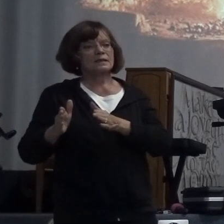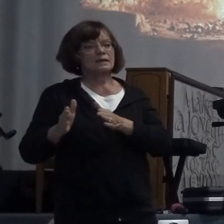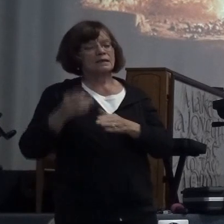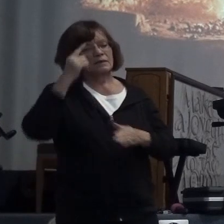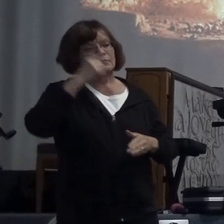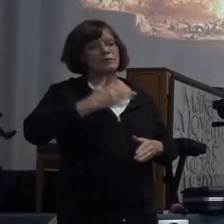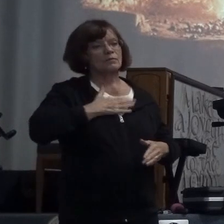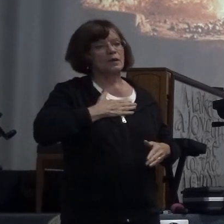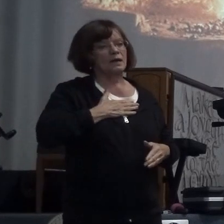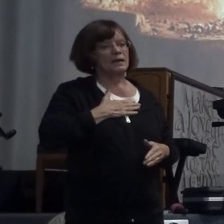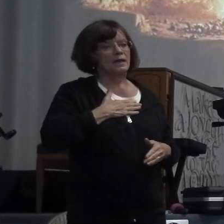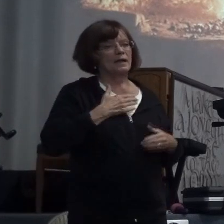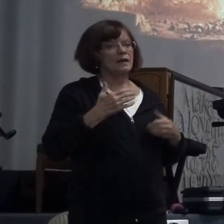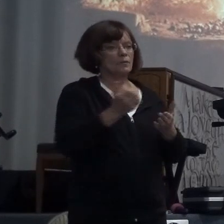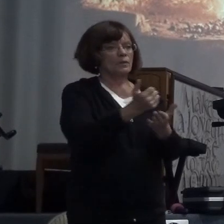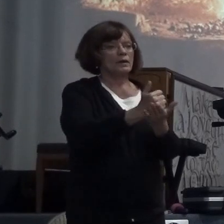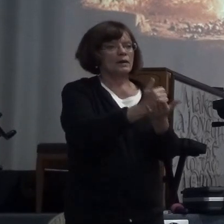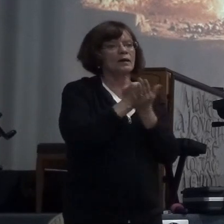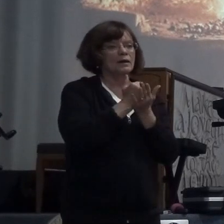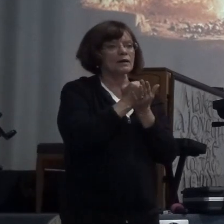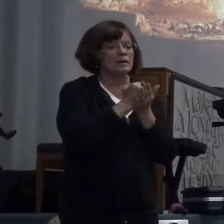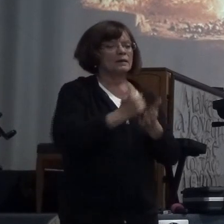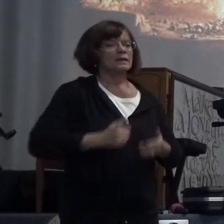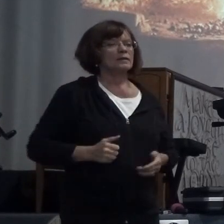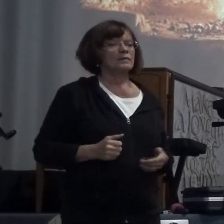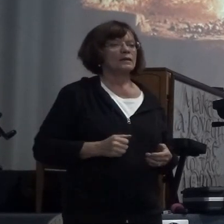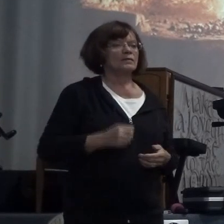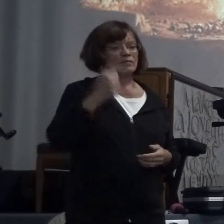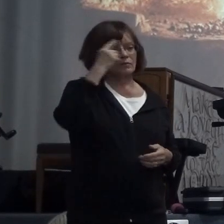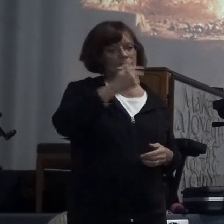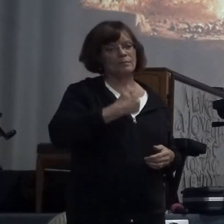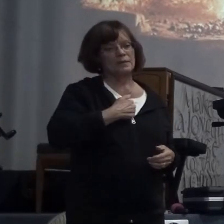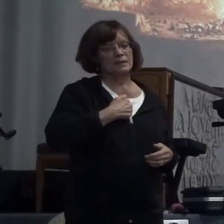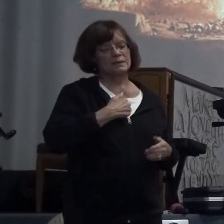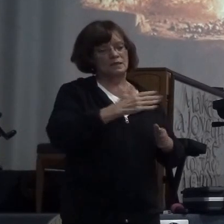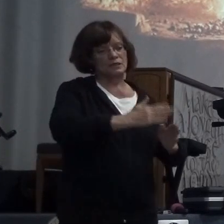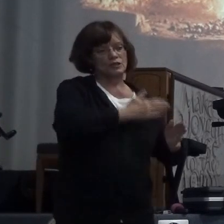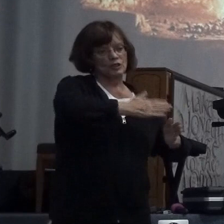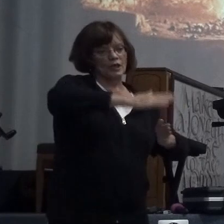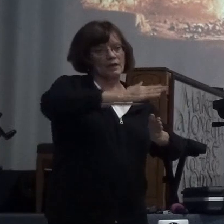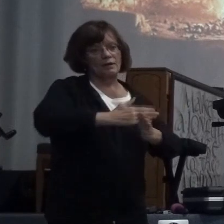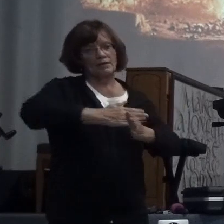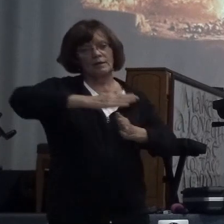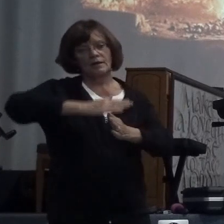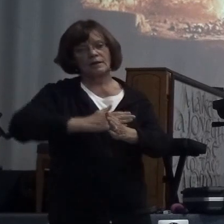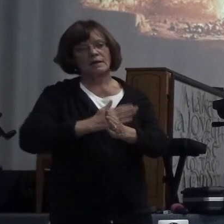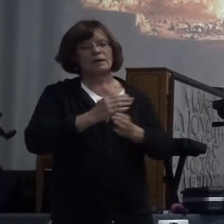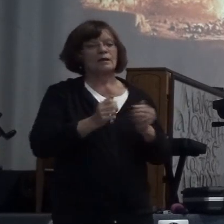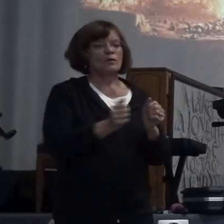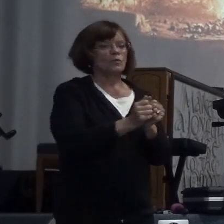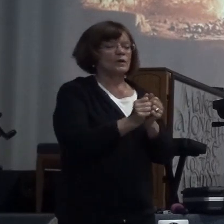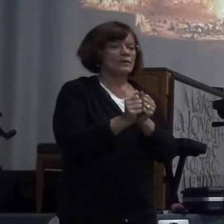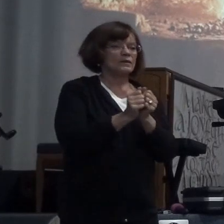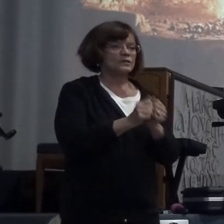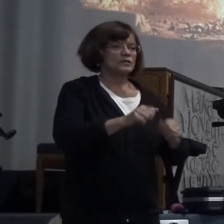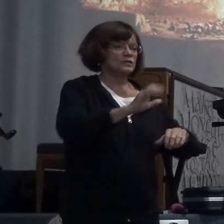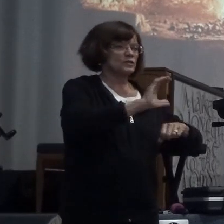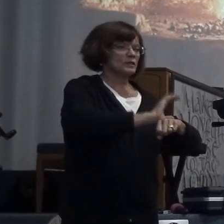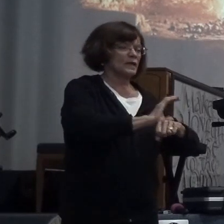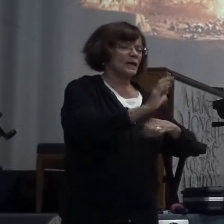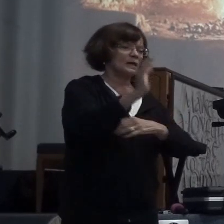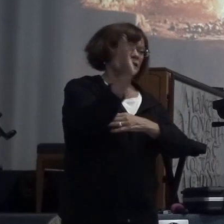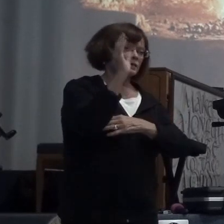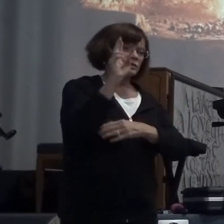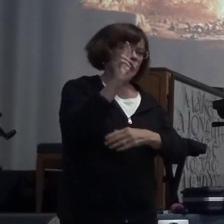my benefit. That was for me. And for me to share with the church, to see that God uses